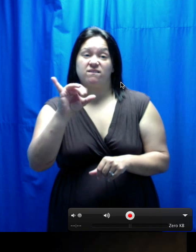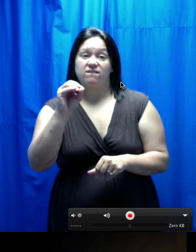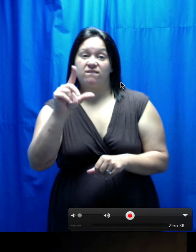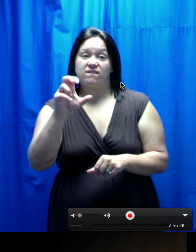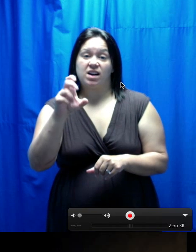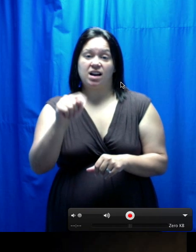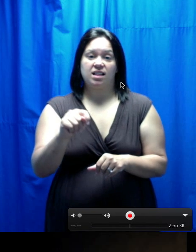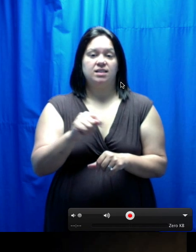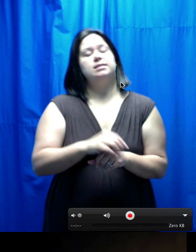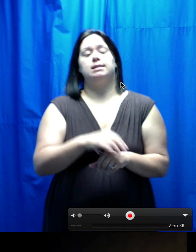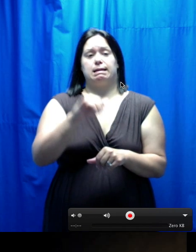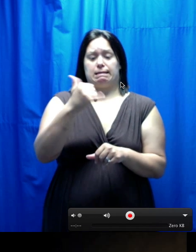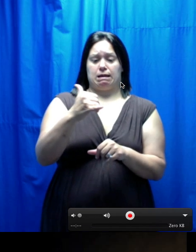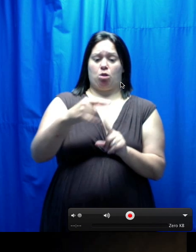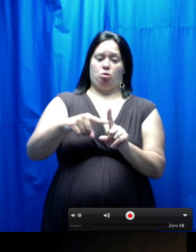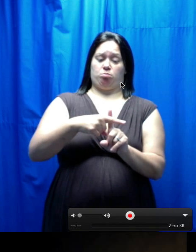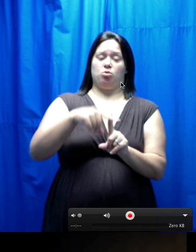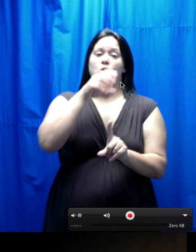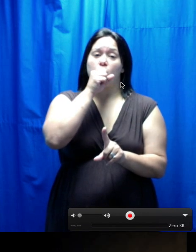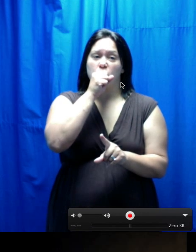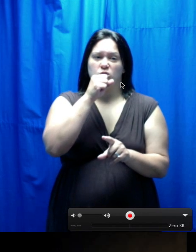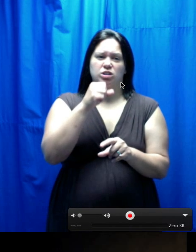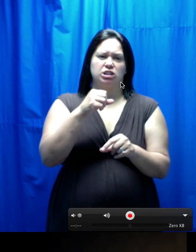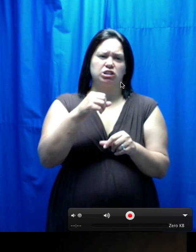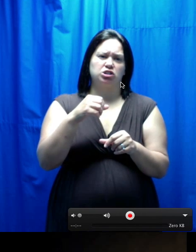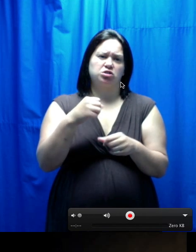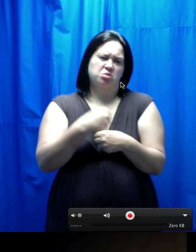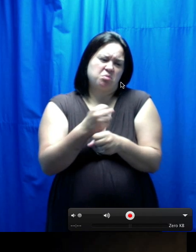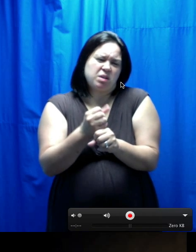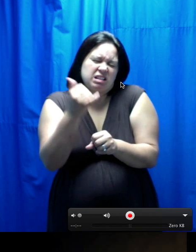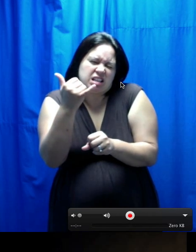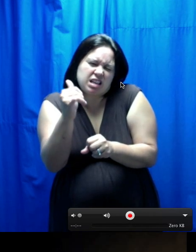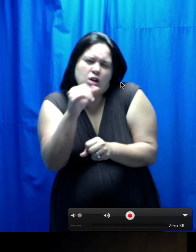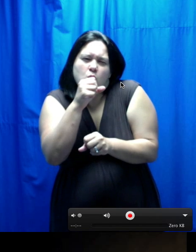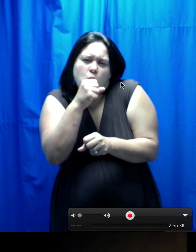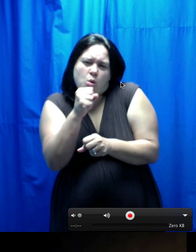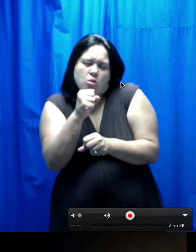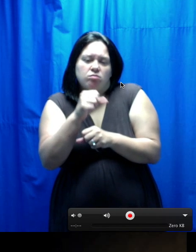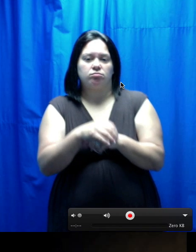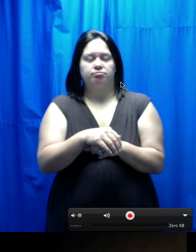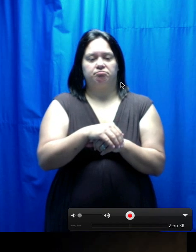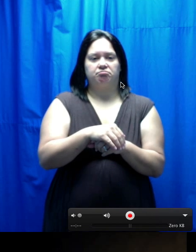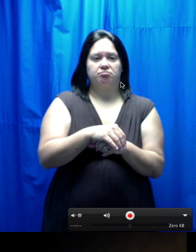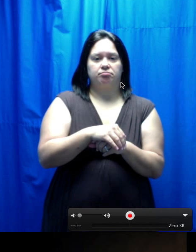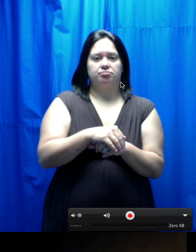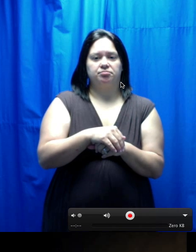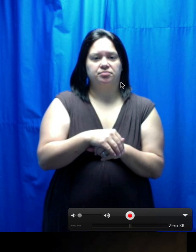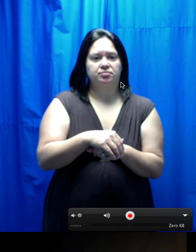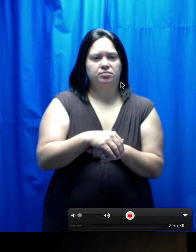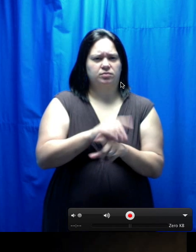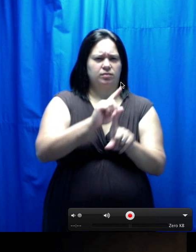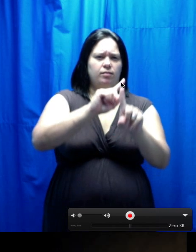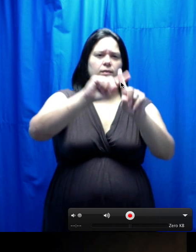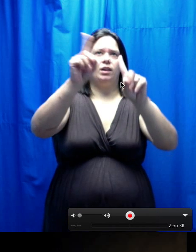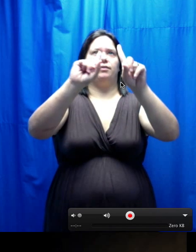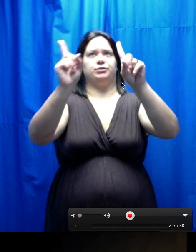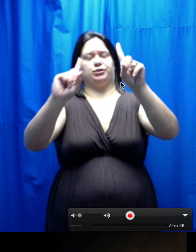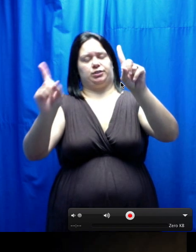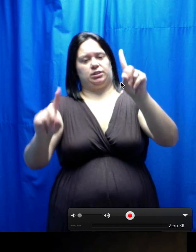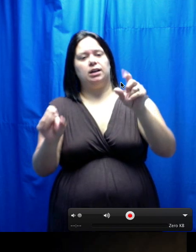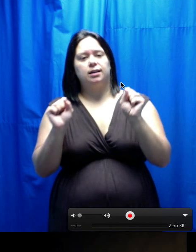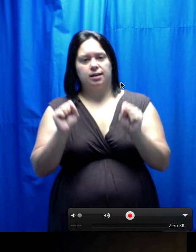orange equals yellow-orange. Yellow plus green equals yellow-green. Blue plus green equals